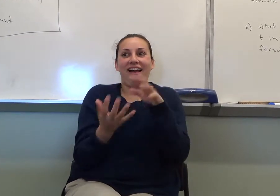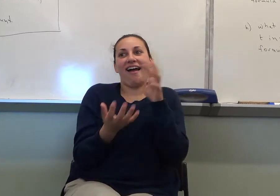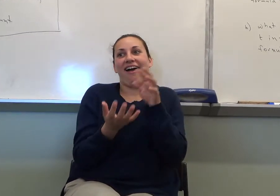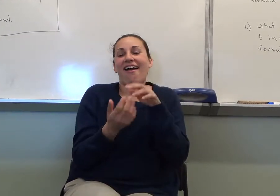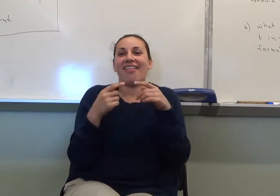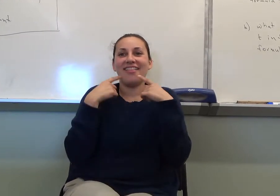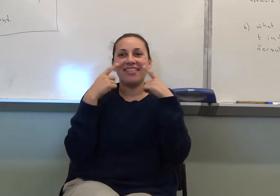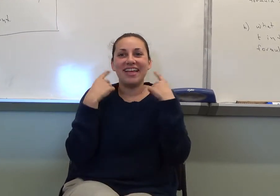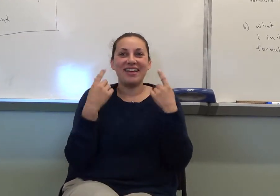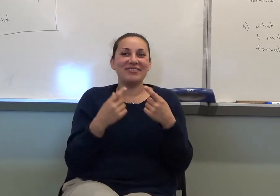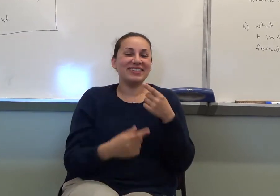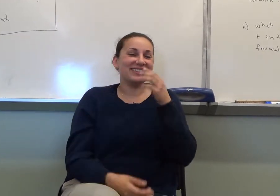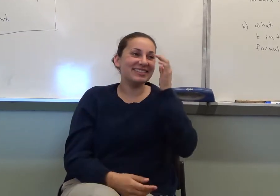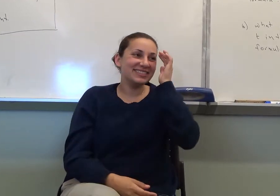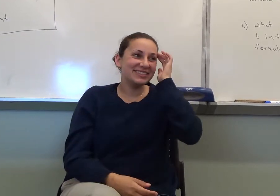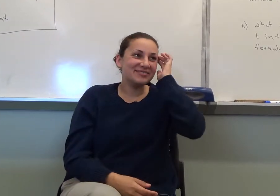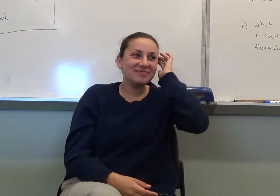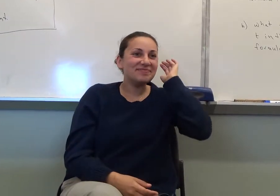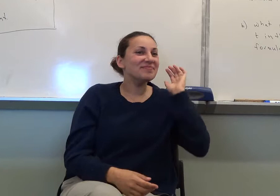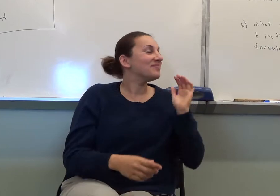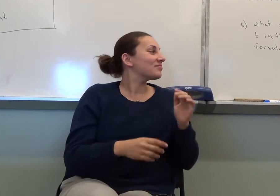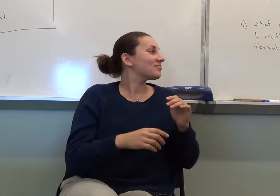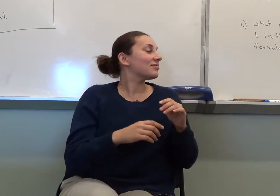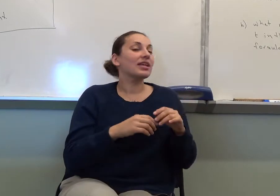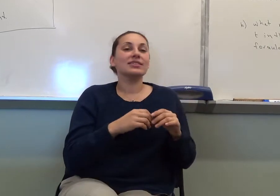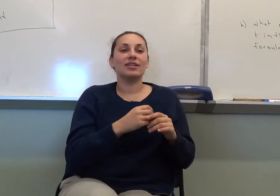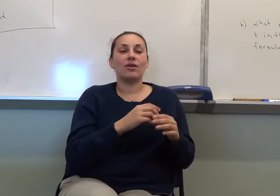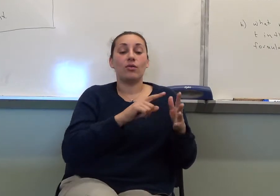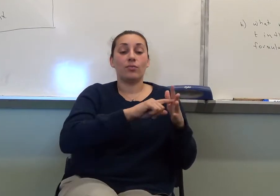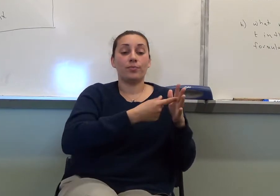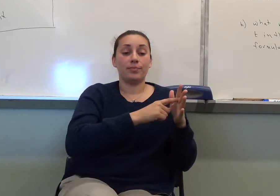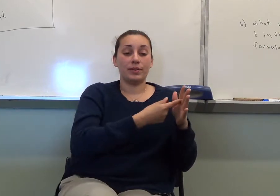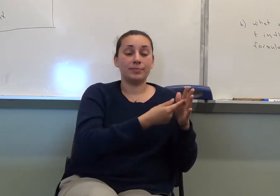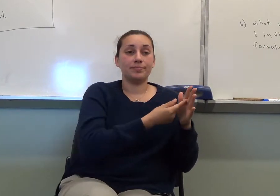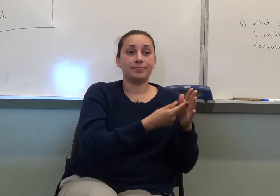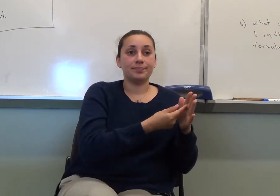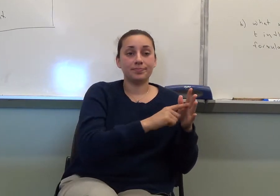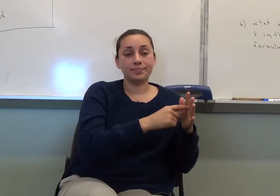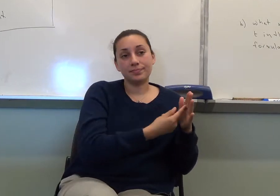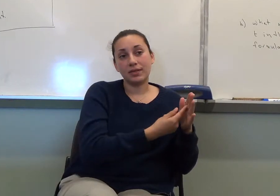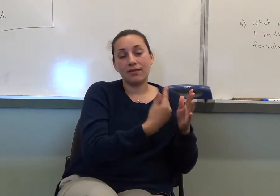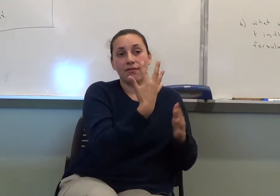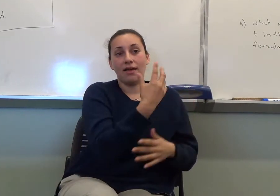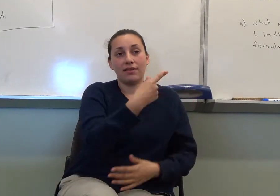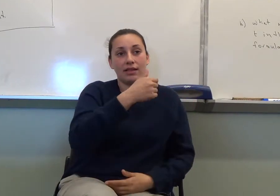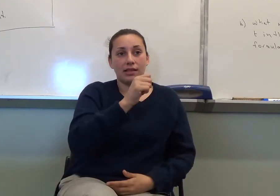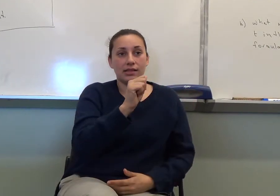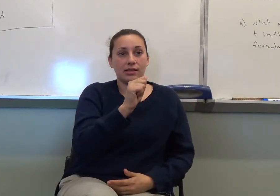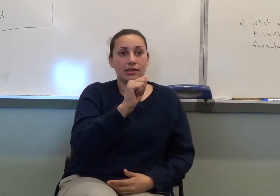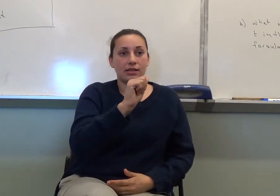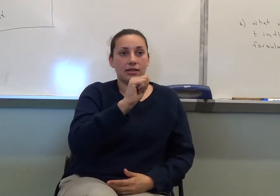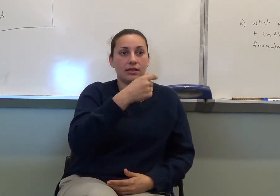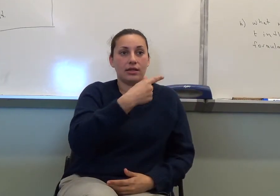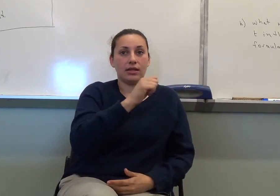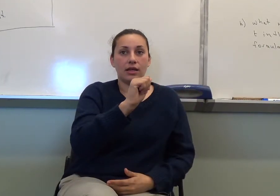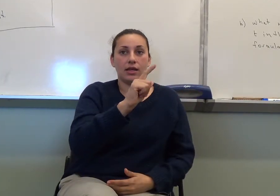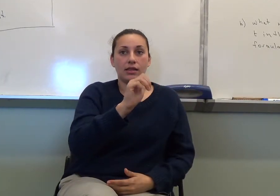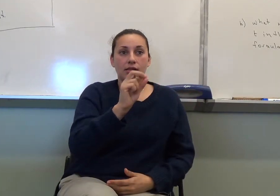gallons. So we're going to have to multiply that by 100%, and that